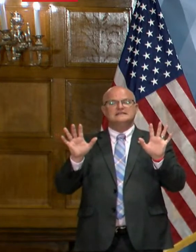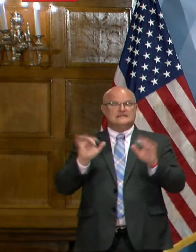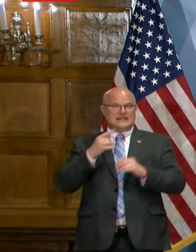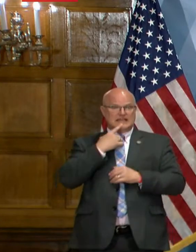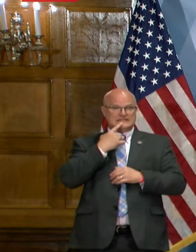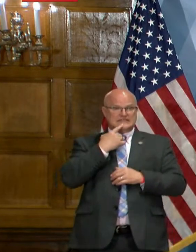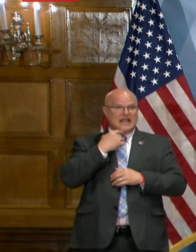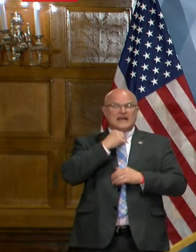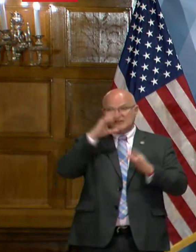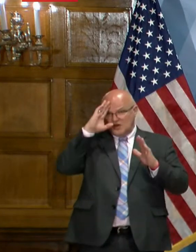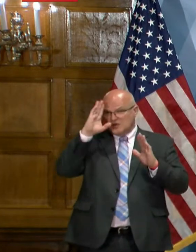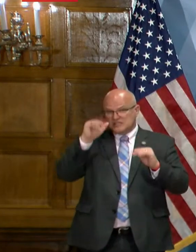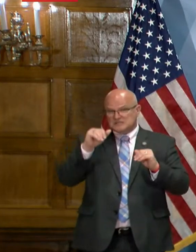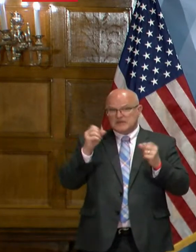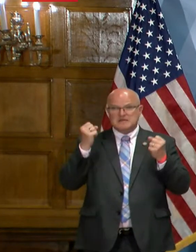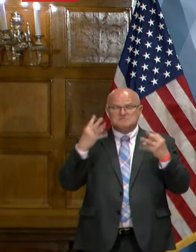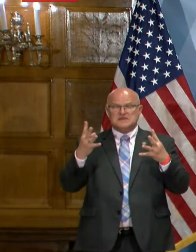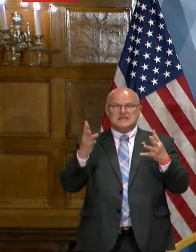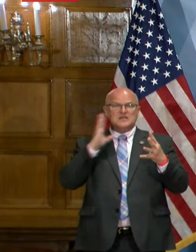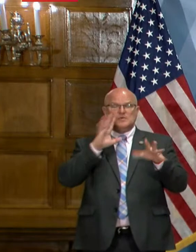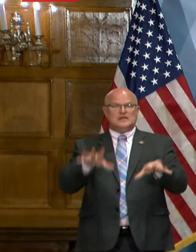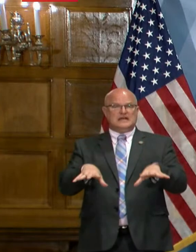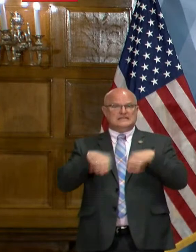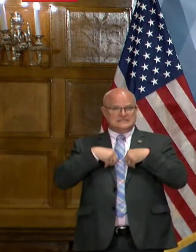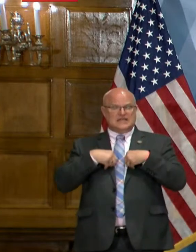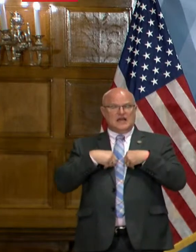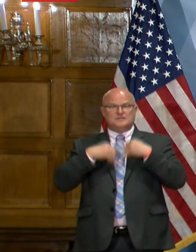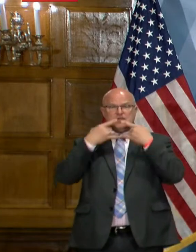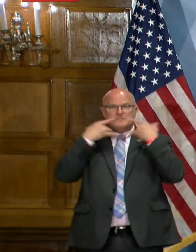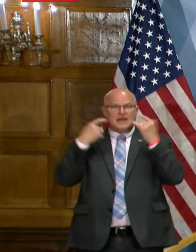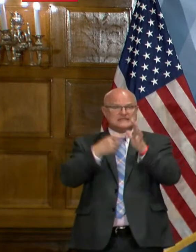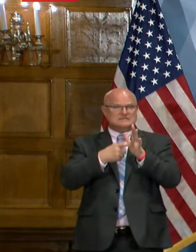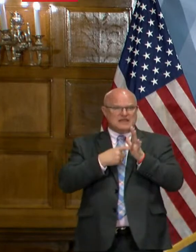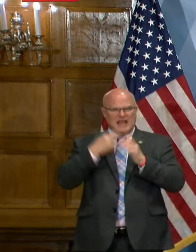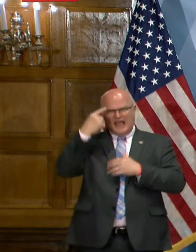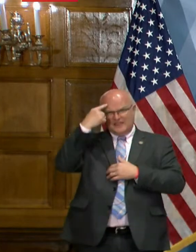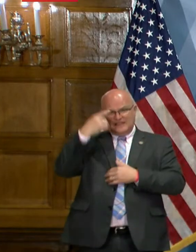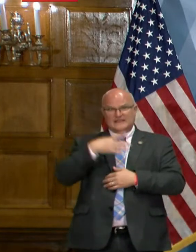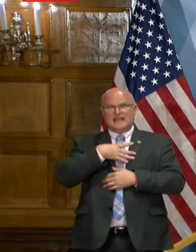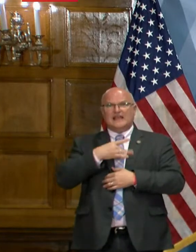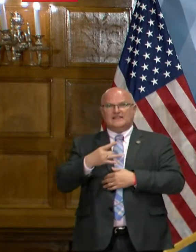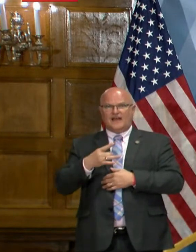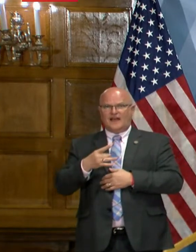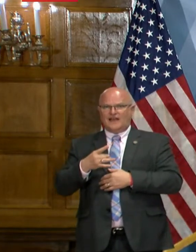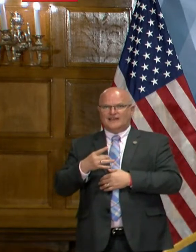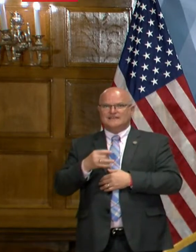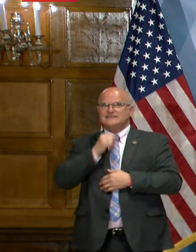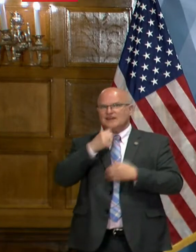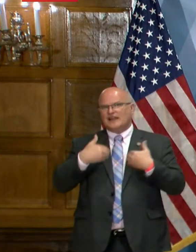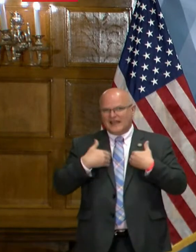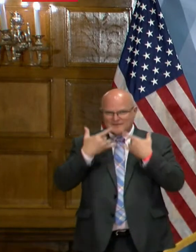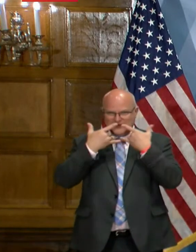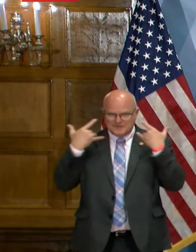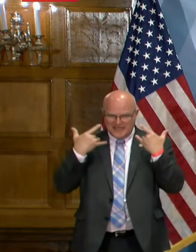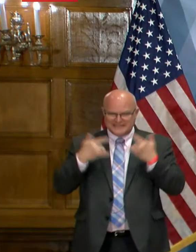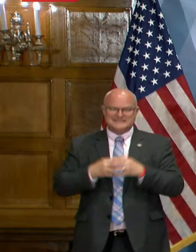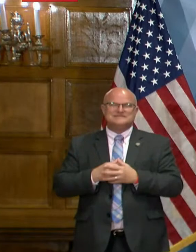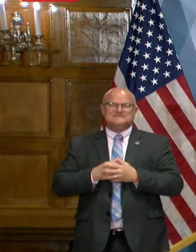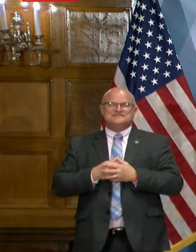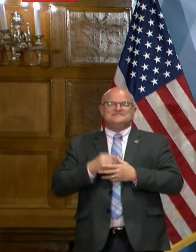like I said, I don't expect very many will adopt any mask mandate. I think they like the direction we're going. In terms of